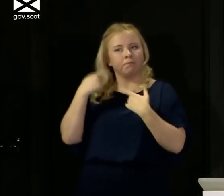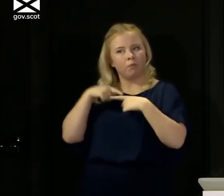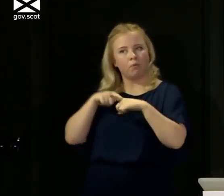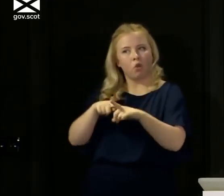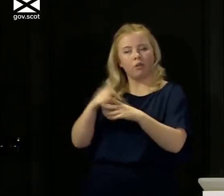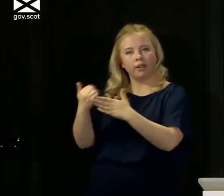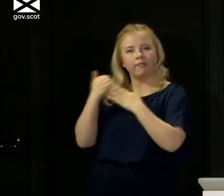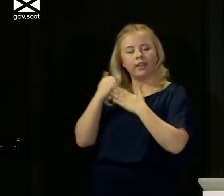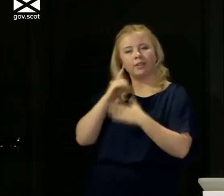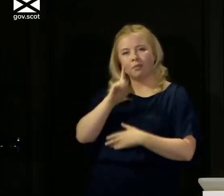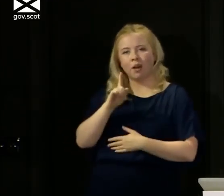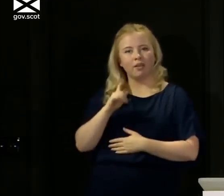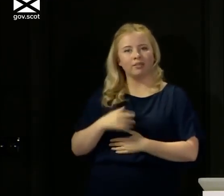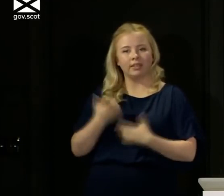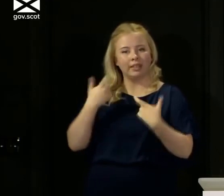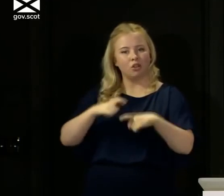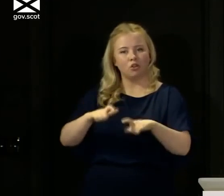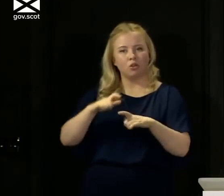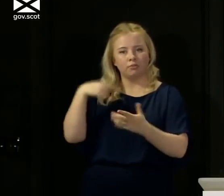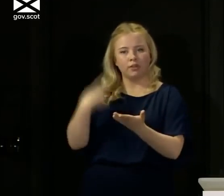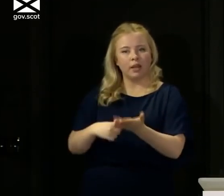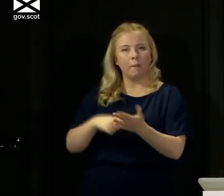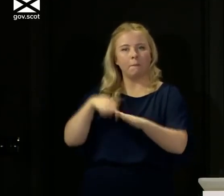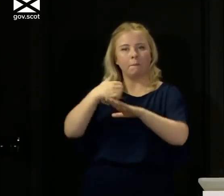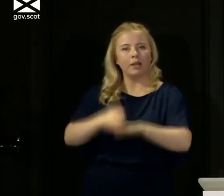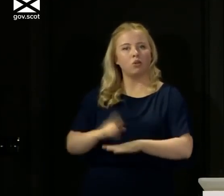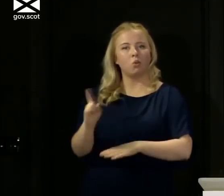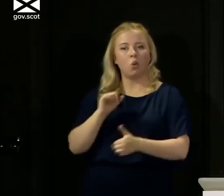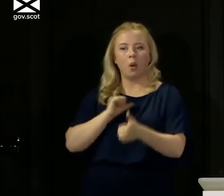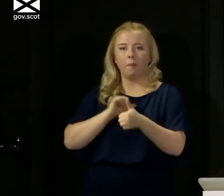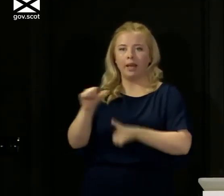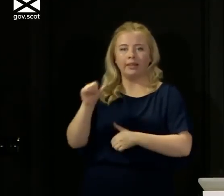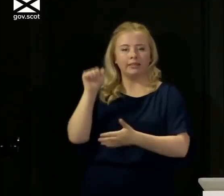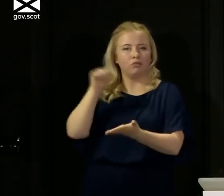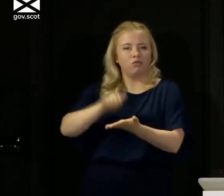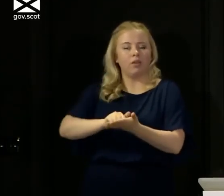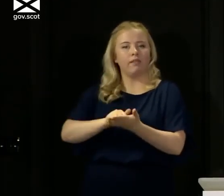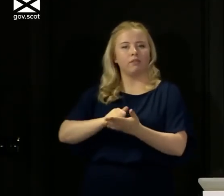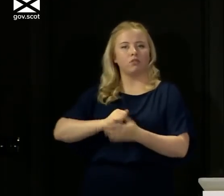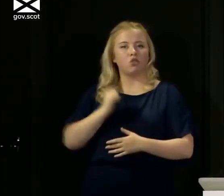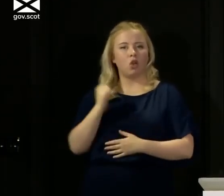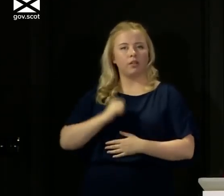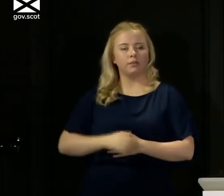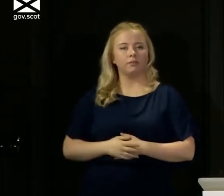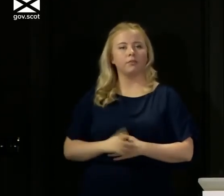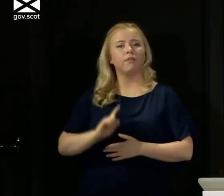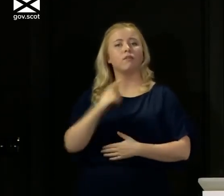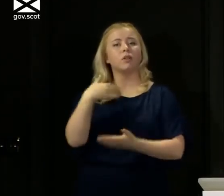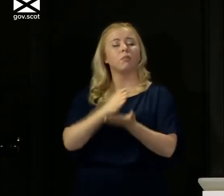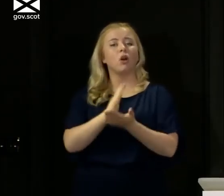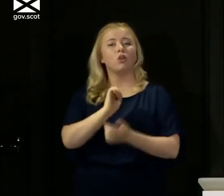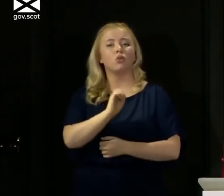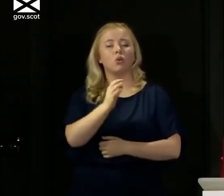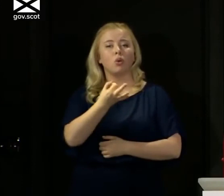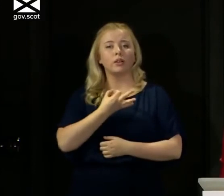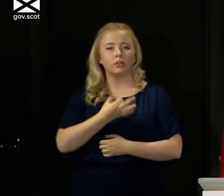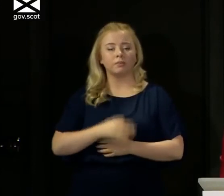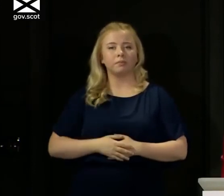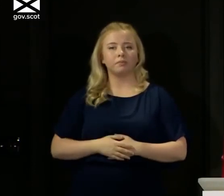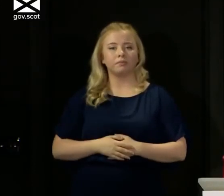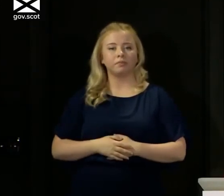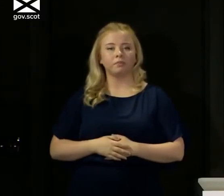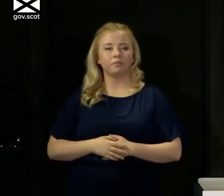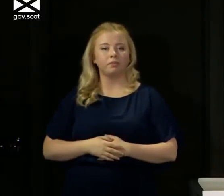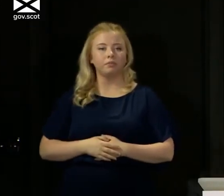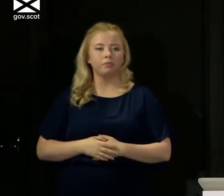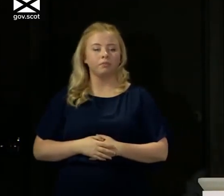with that. But I'll continue to take these decisions based on what I think is right for Scotland. On the first part of your question, I would